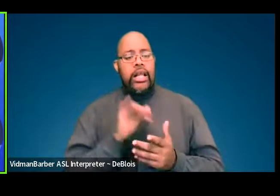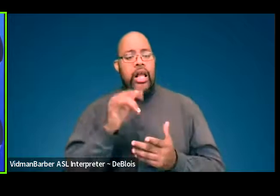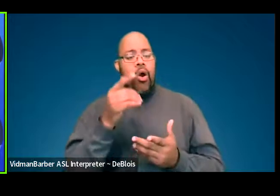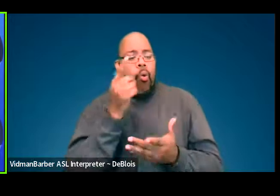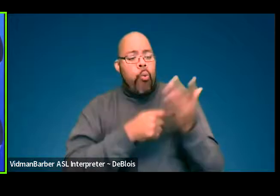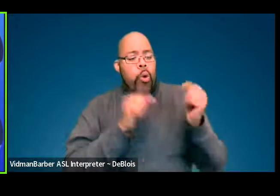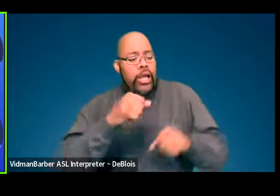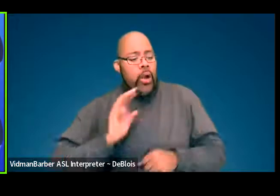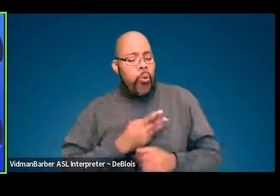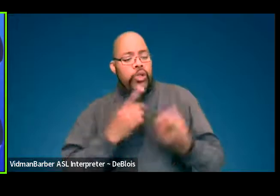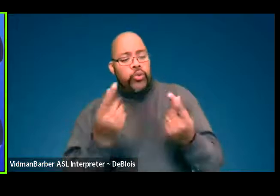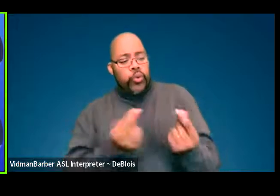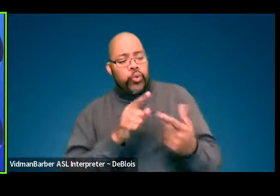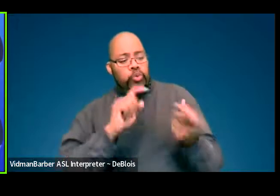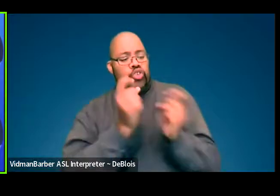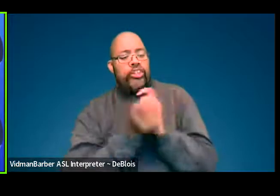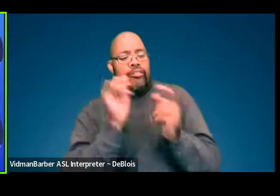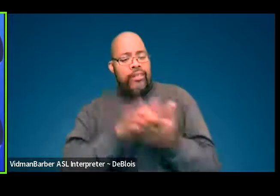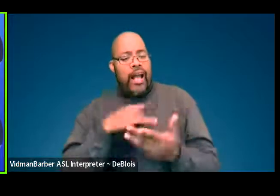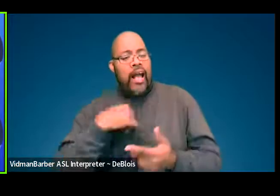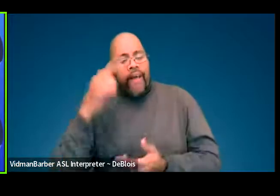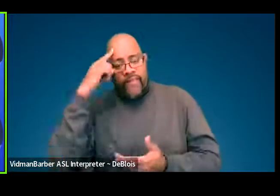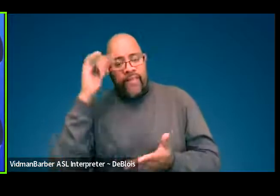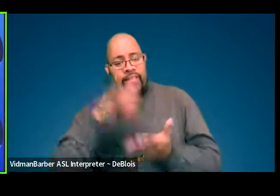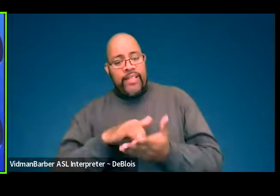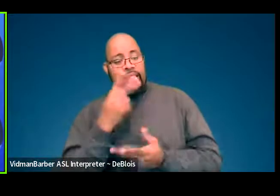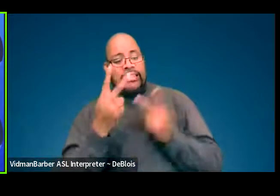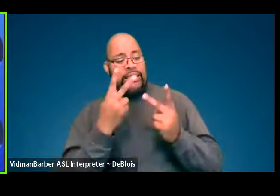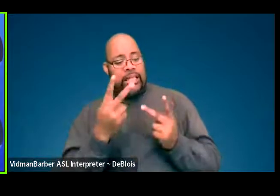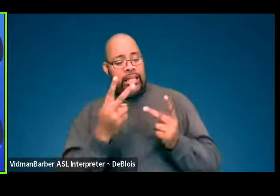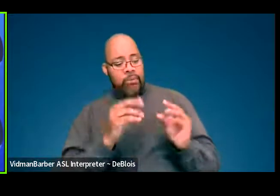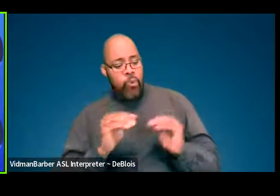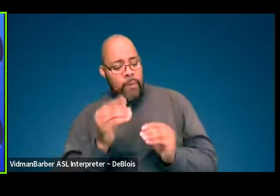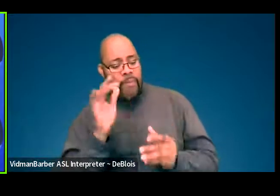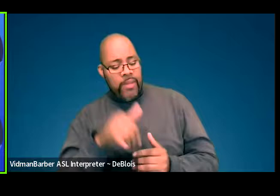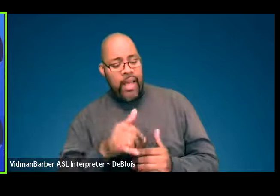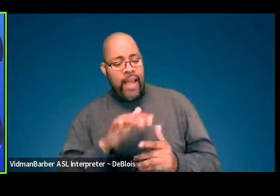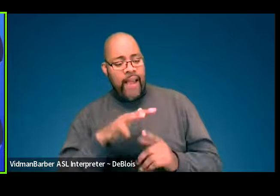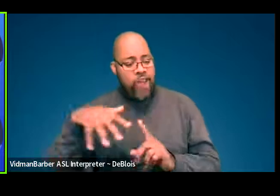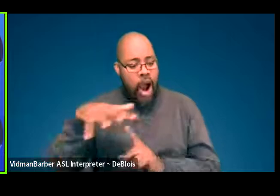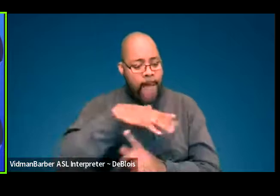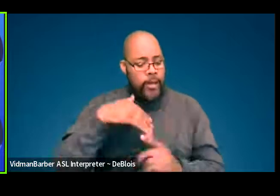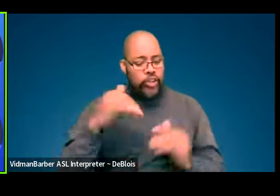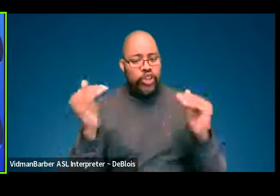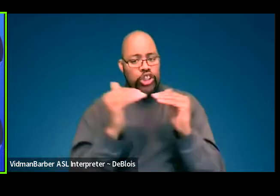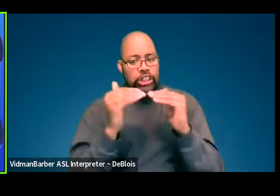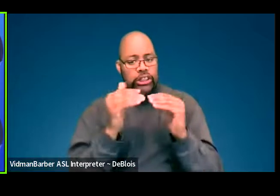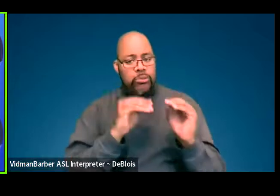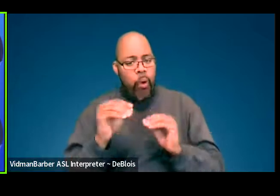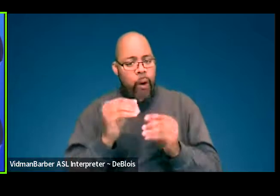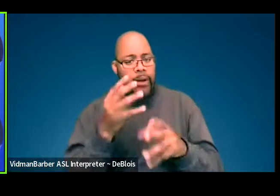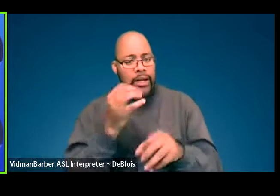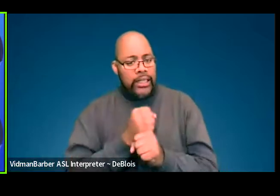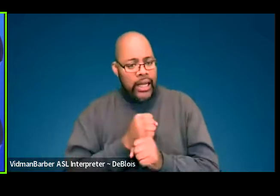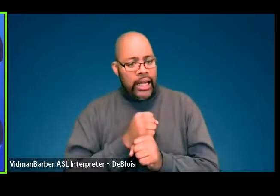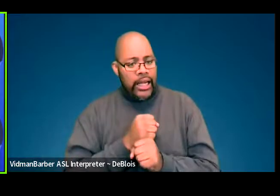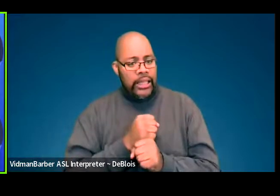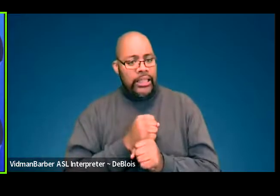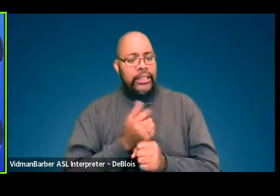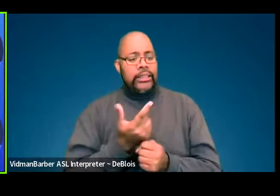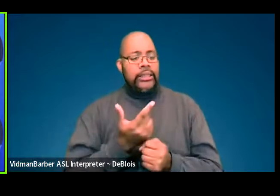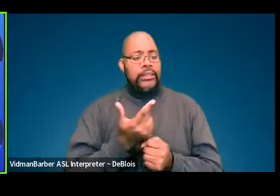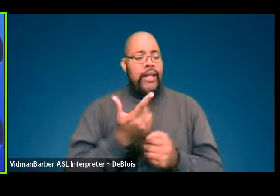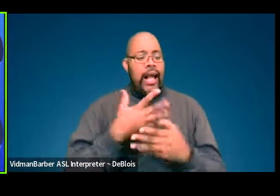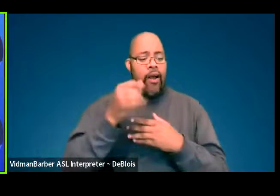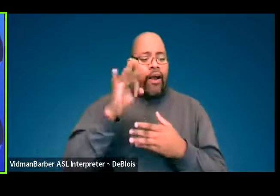what can we do to change that? And I think seeing movements and things like, environmental justice movements, getting, being coming